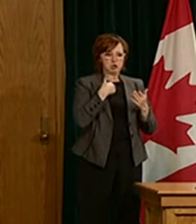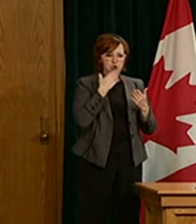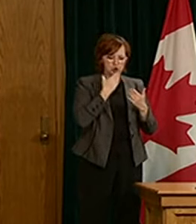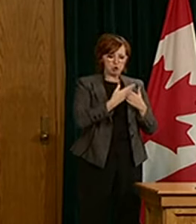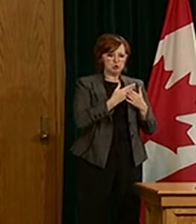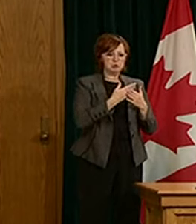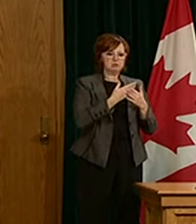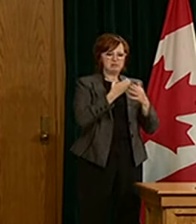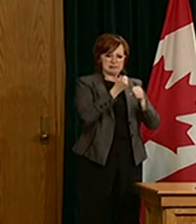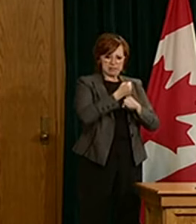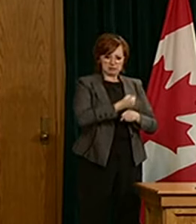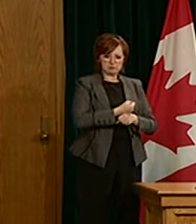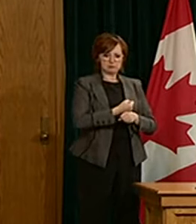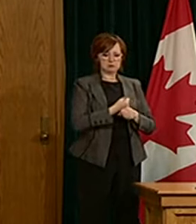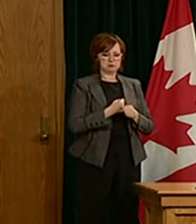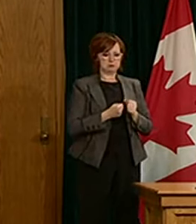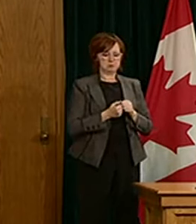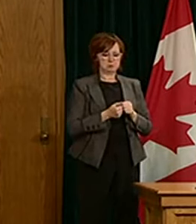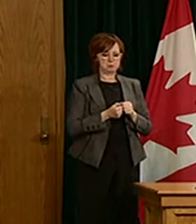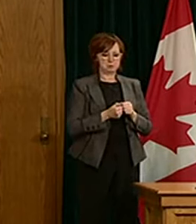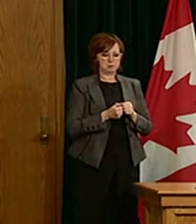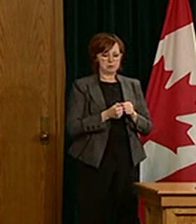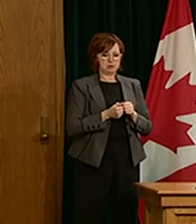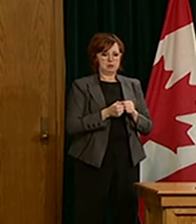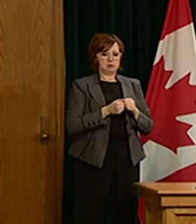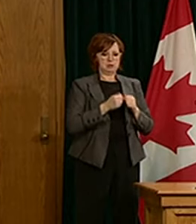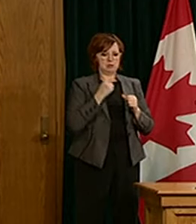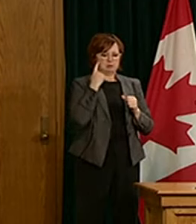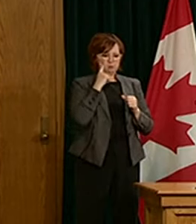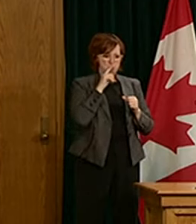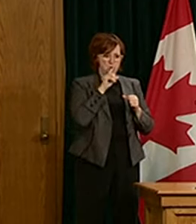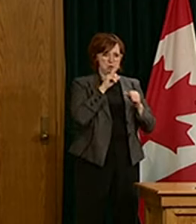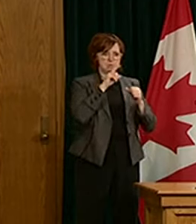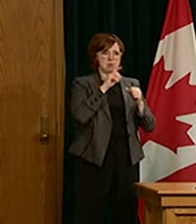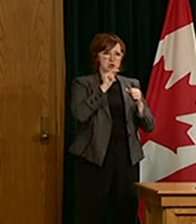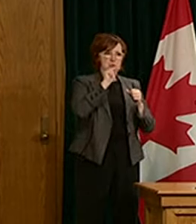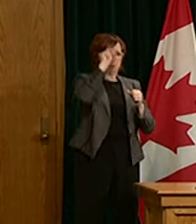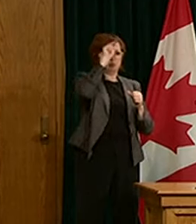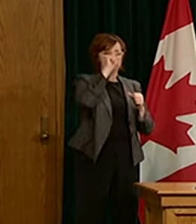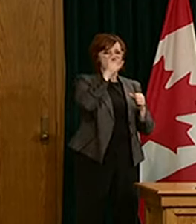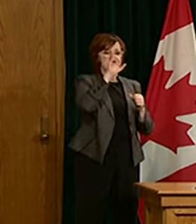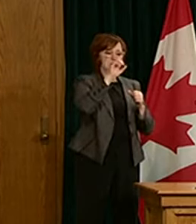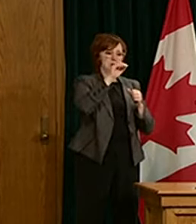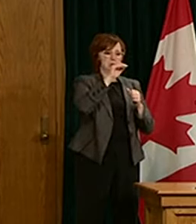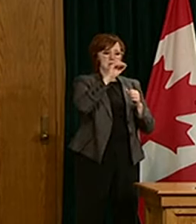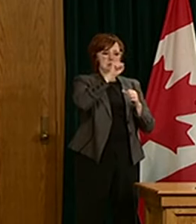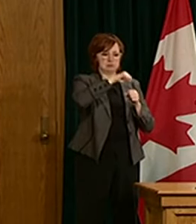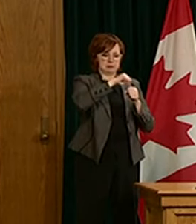other in different parts of the province from some of their previous experience with